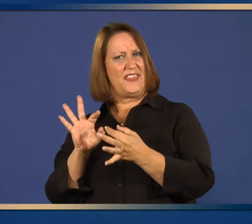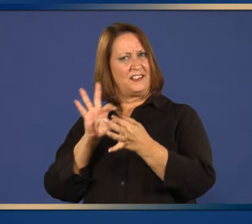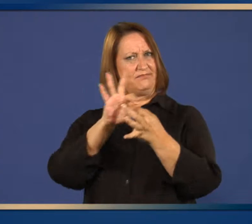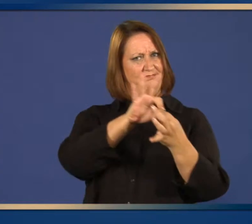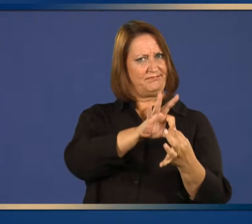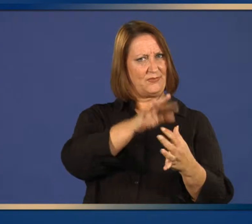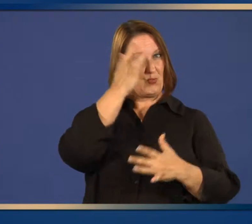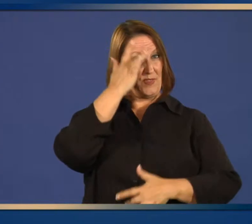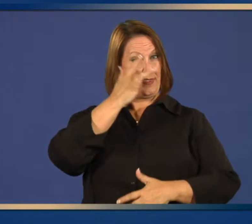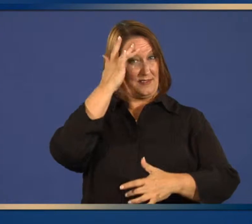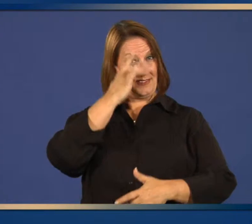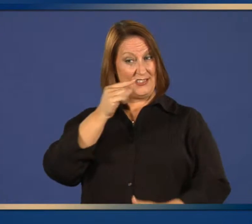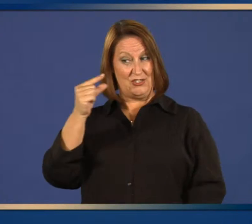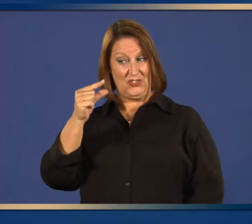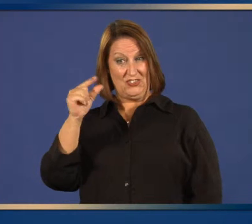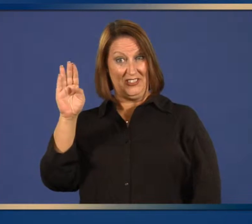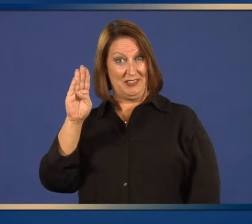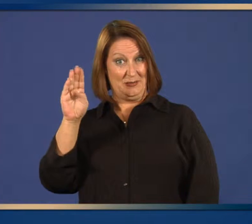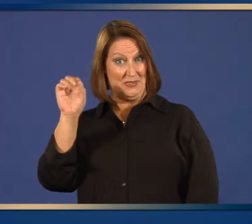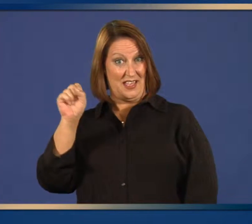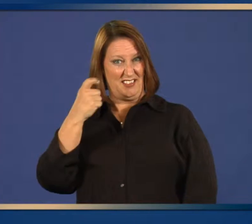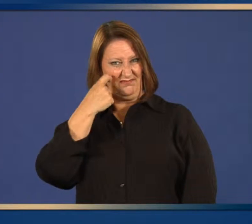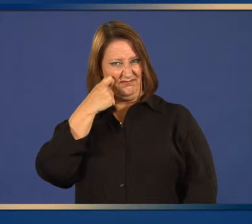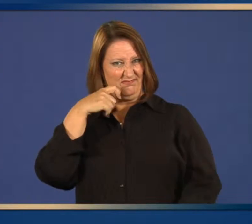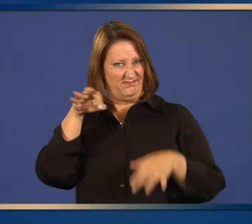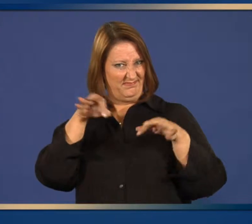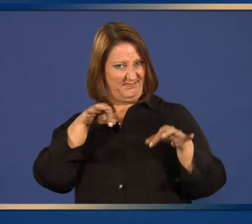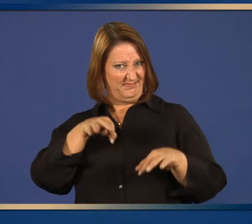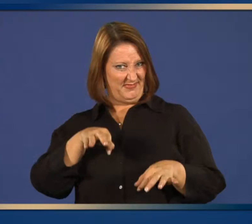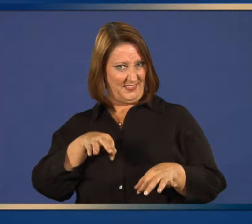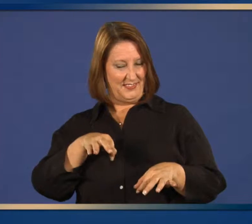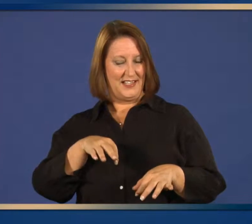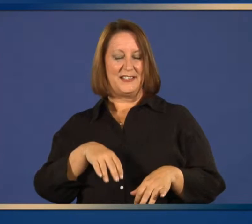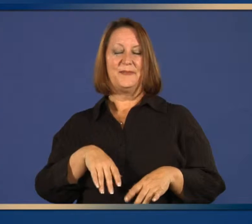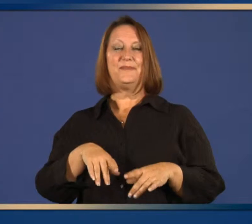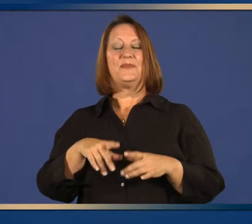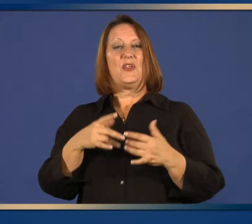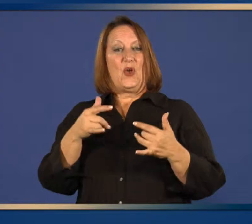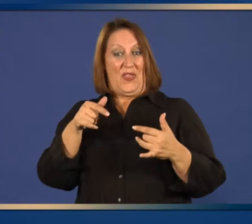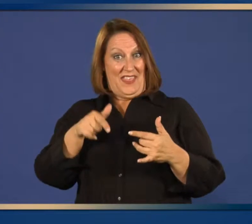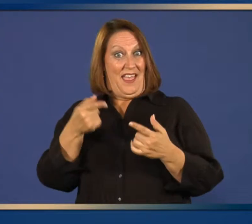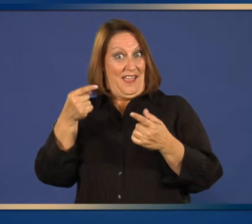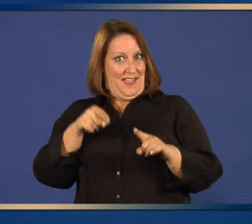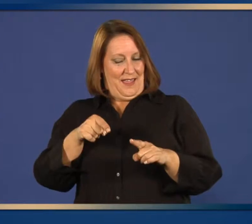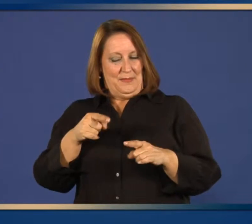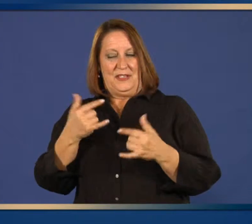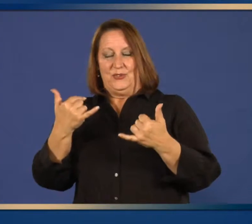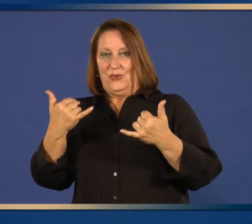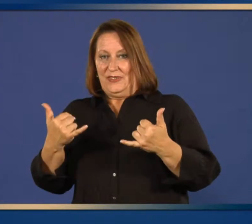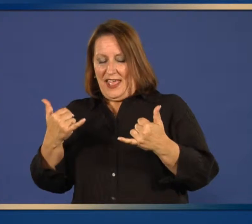vaccine was associated with Guillain-Barré syndrome, GBS.